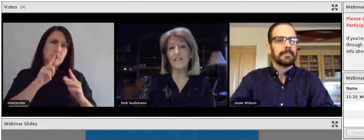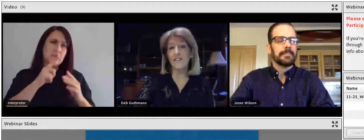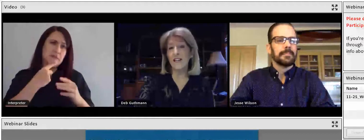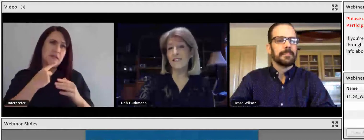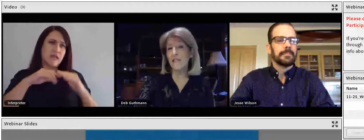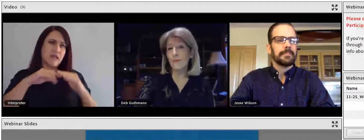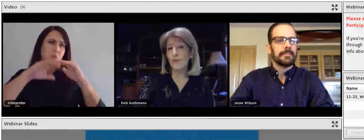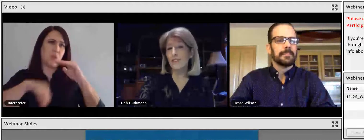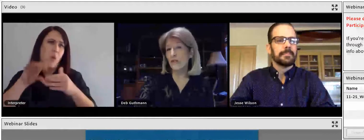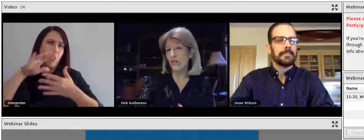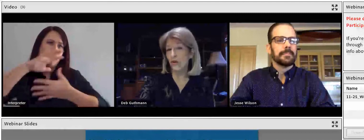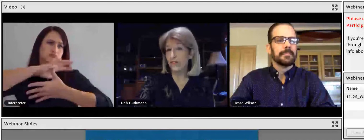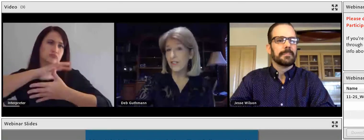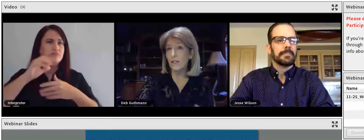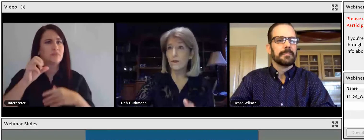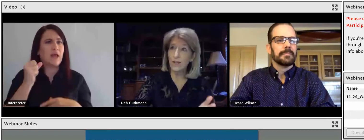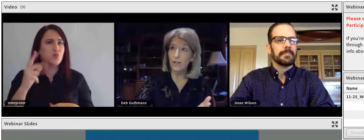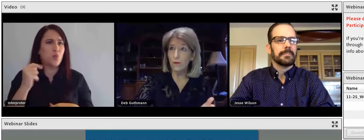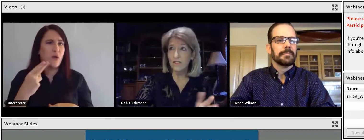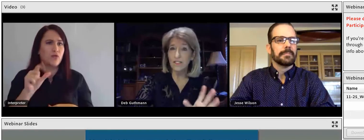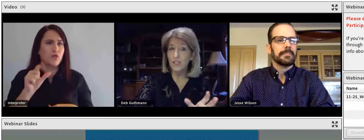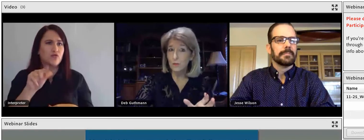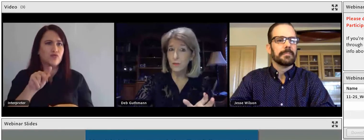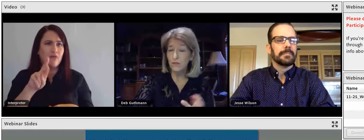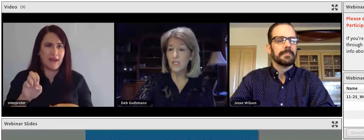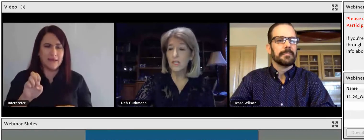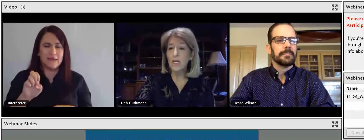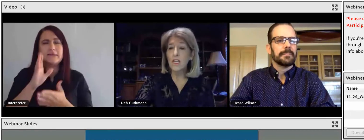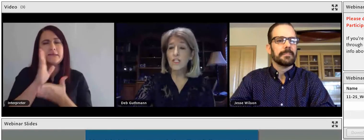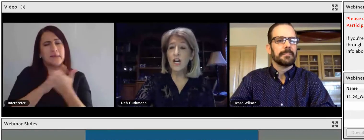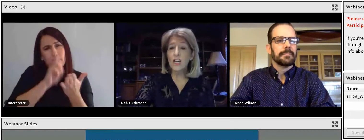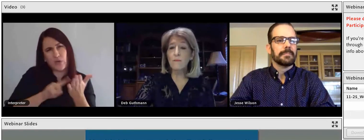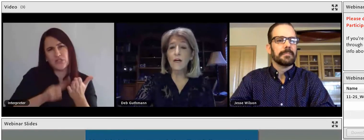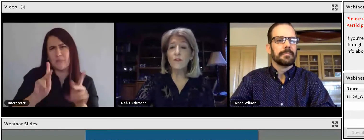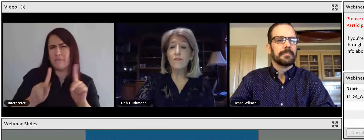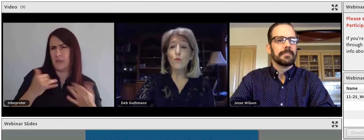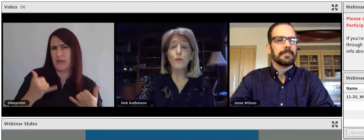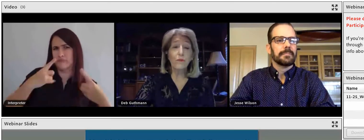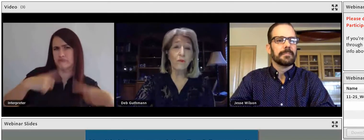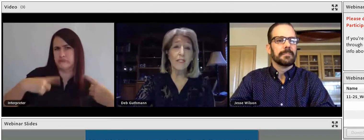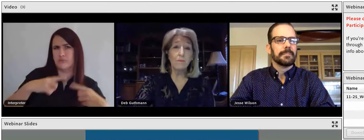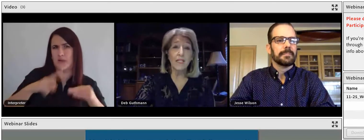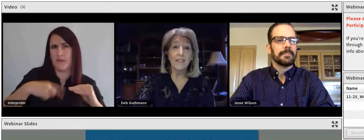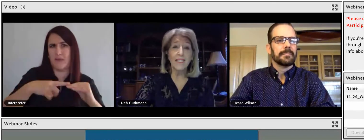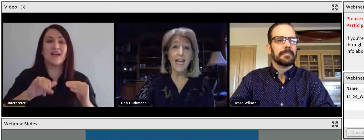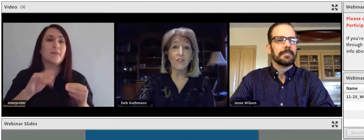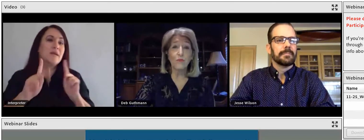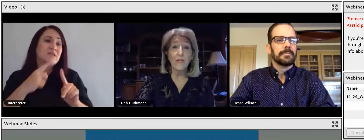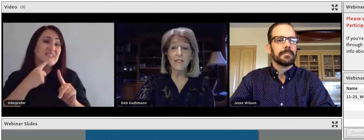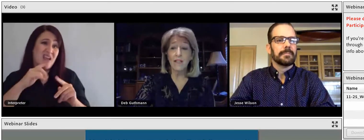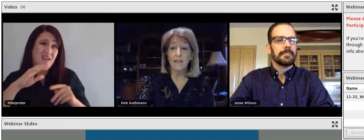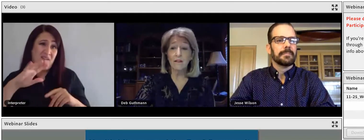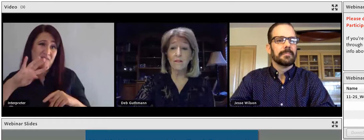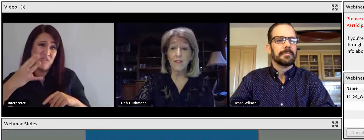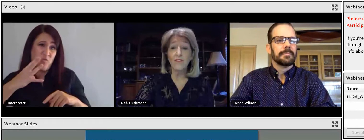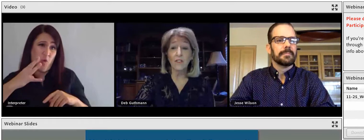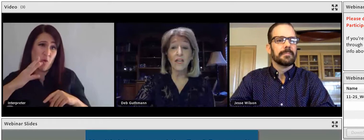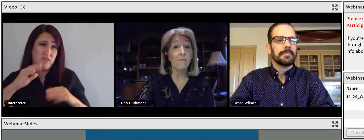grade, and in fact, some research over the years, although it's disputed, talk about 4th grade being the average